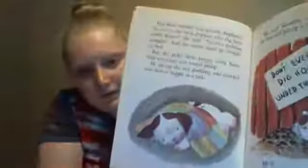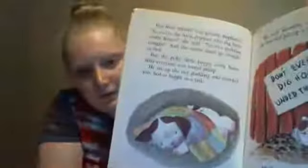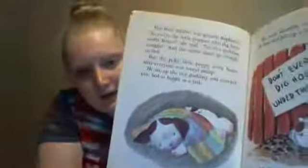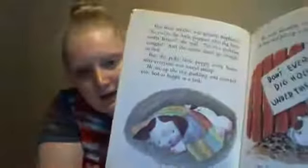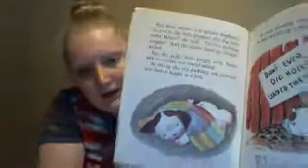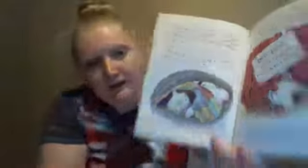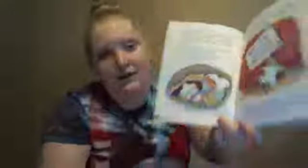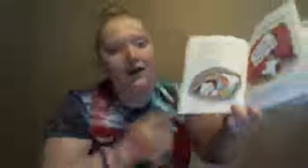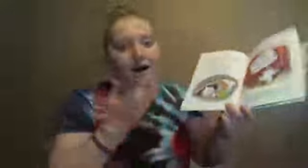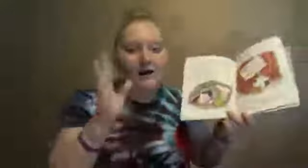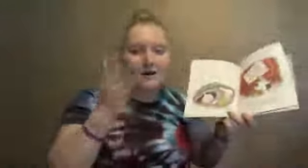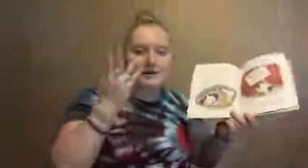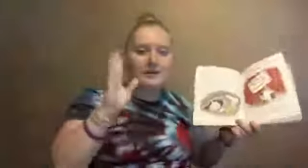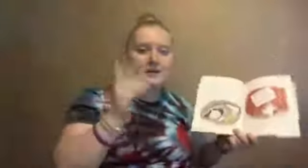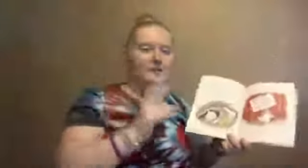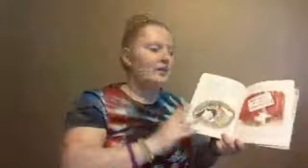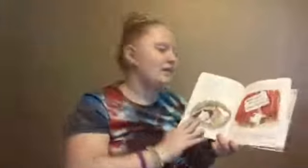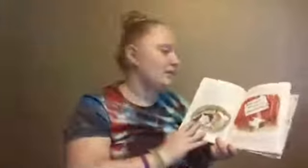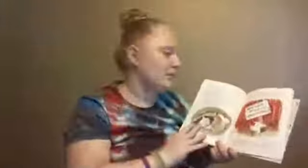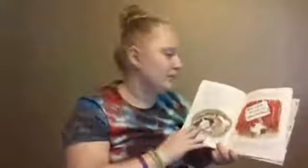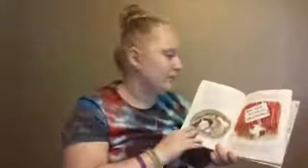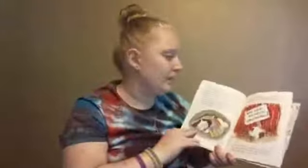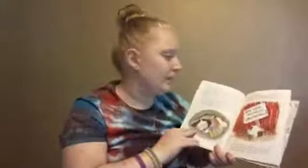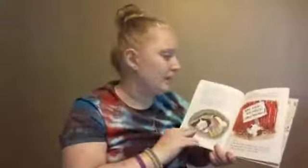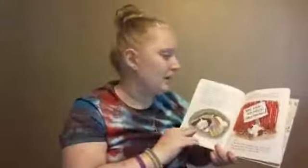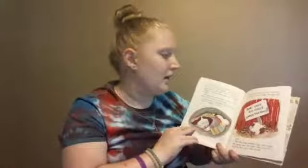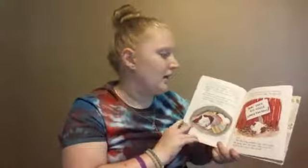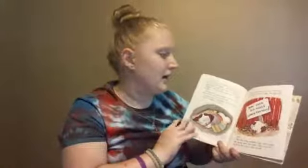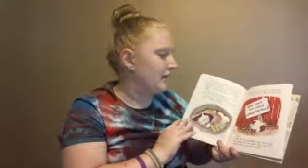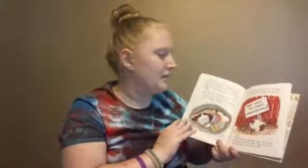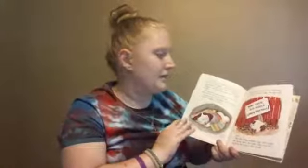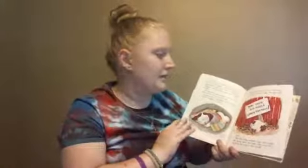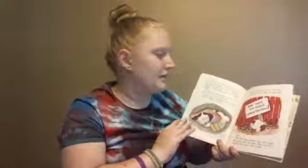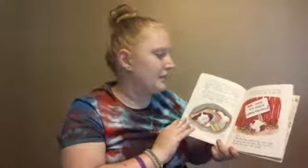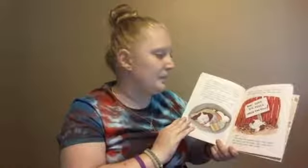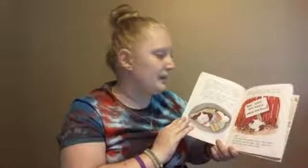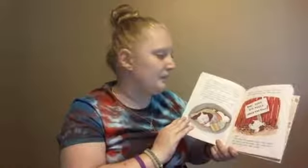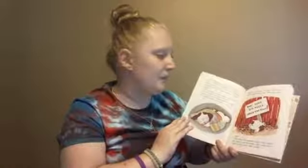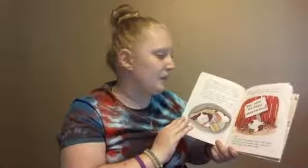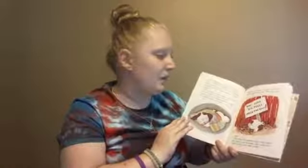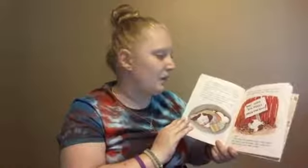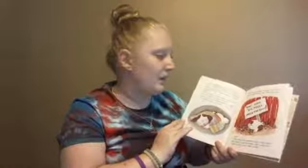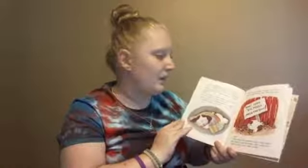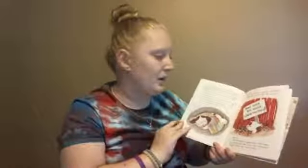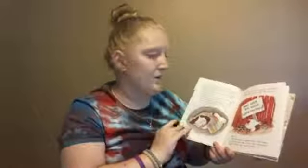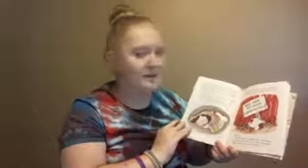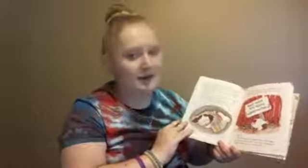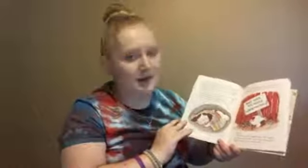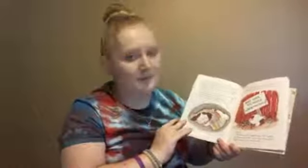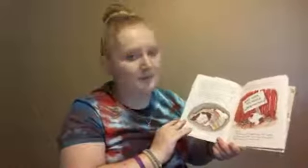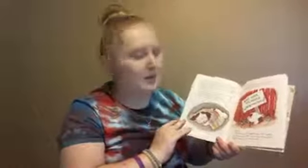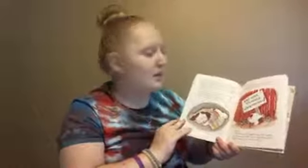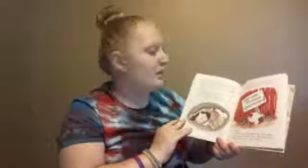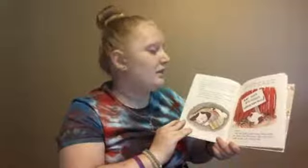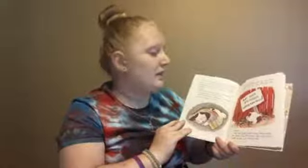So he's all done with his food. The next morning, someone had filled the hole and put up a sign. The